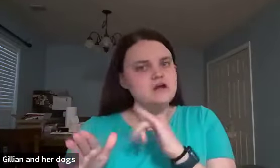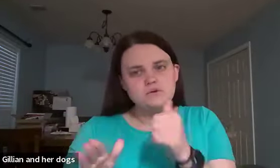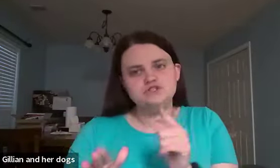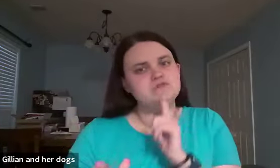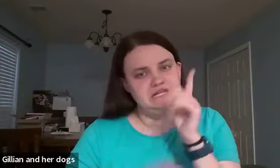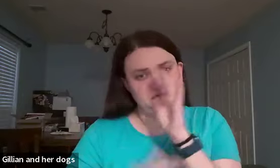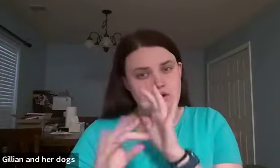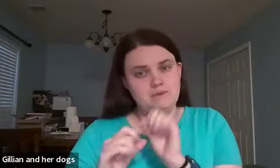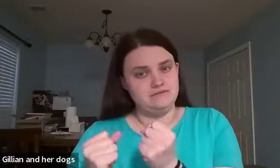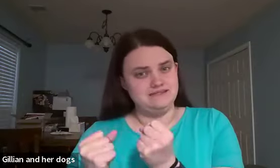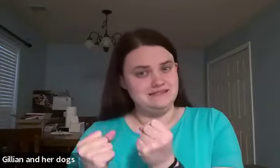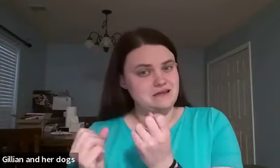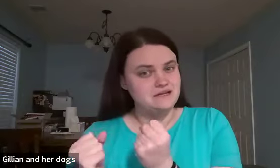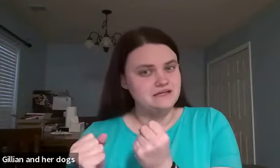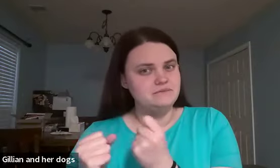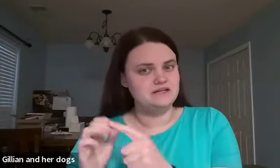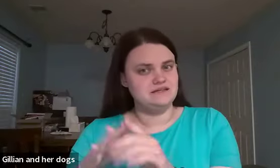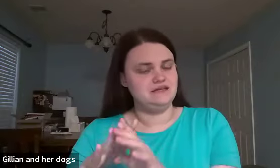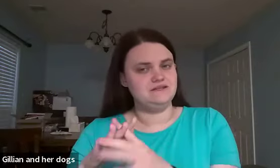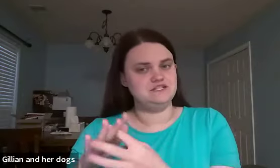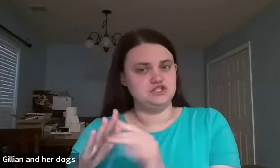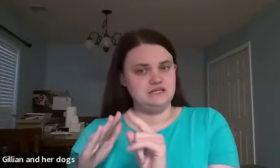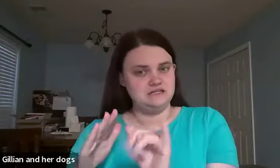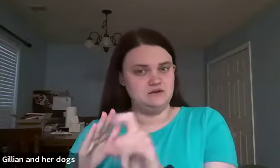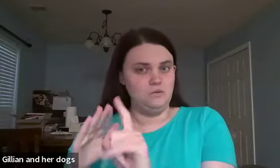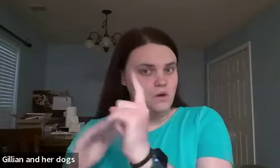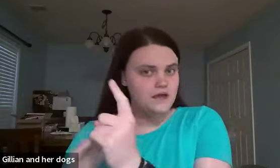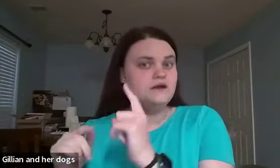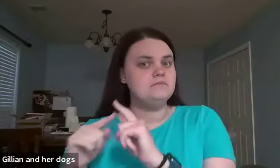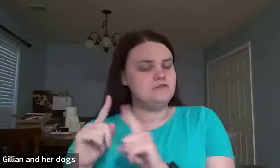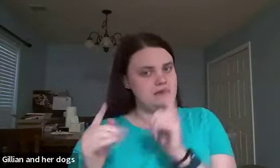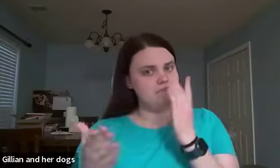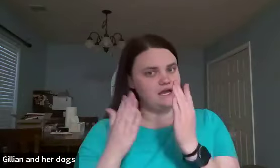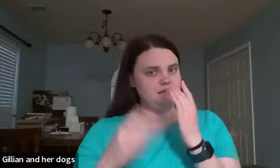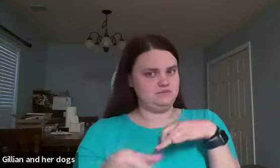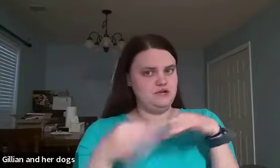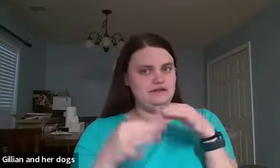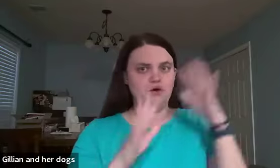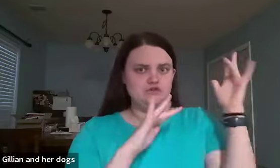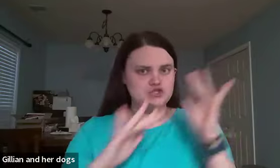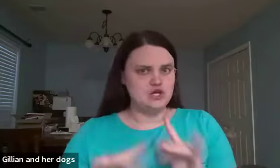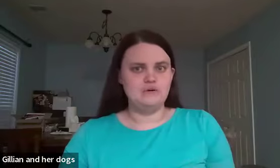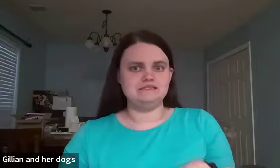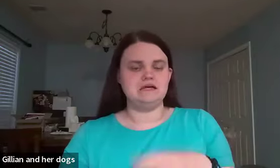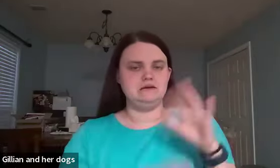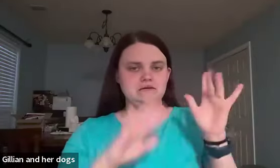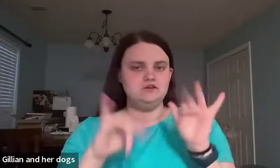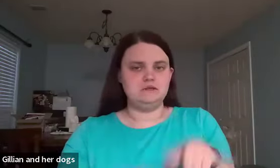not ones you really need to worry about signing because again, this is just ASL 1, but they might explain like, oh, the snow is like, they'll be